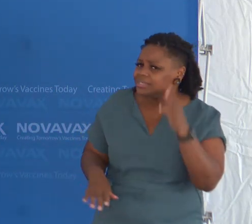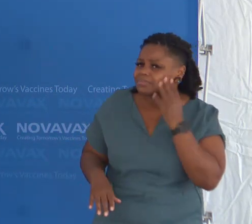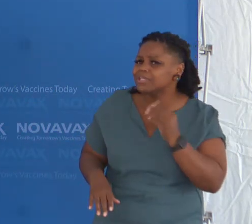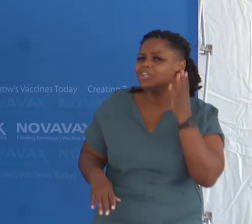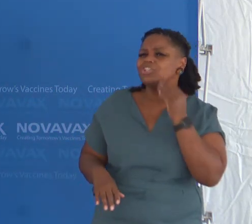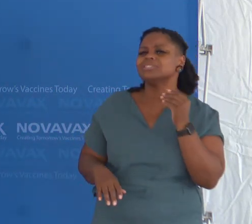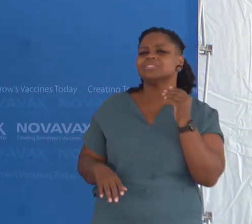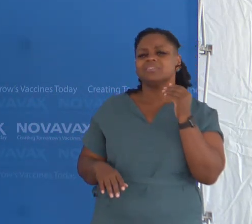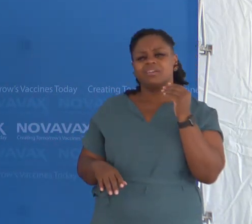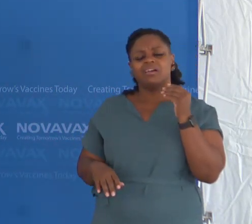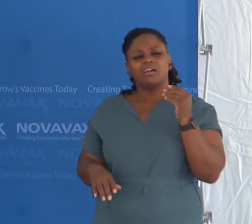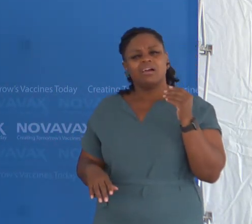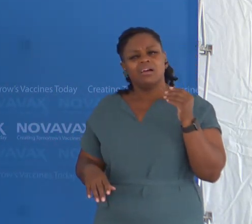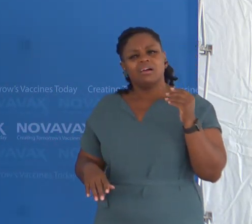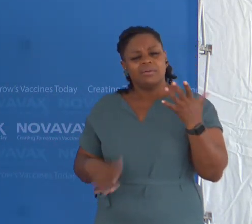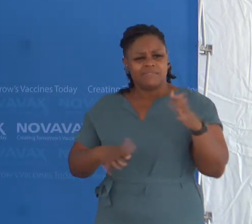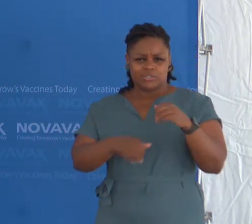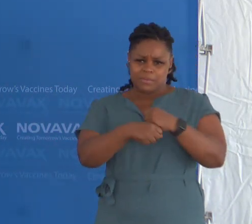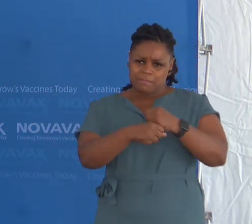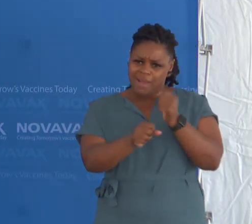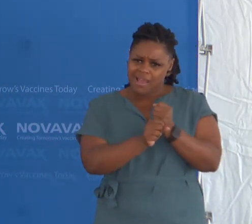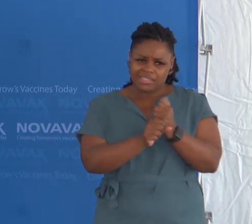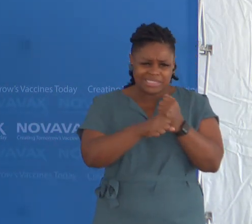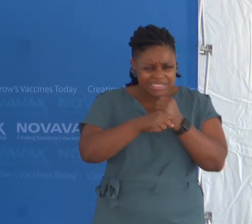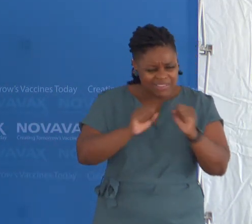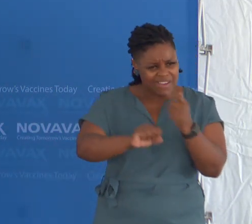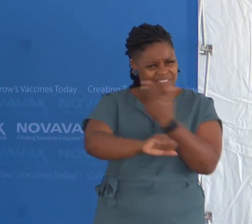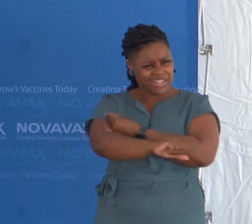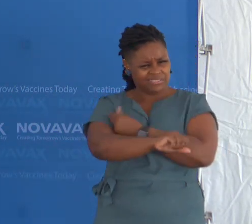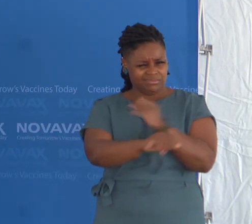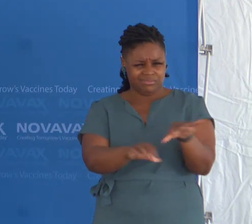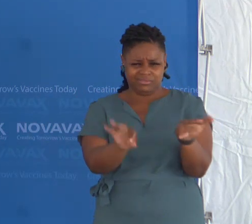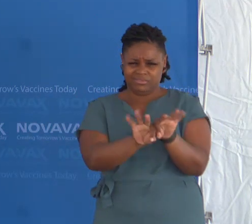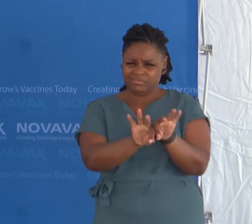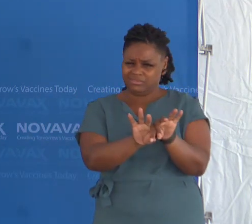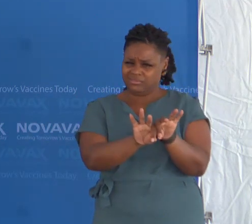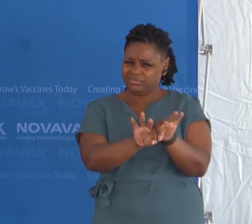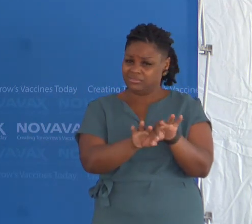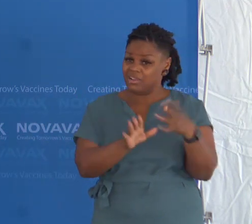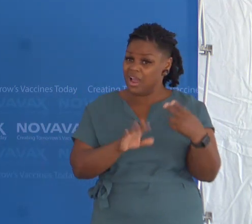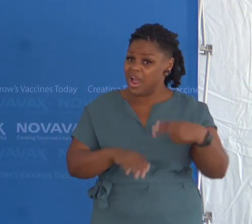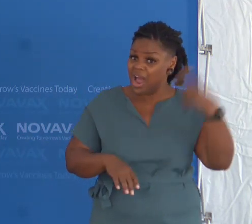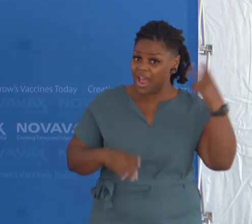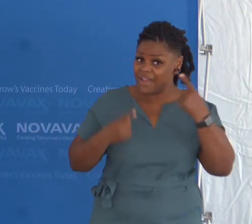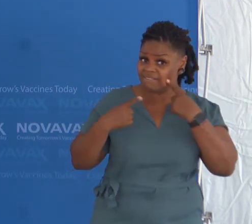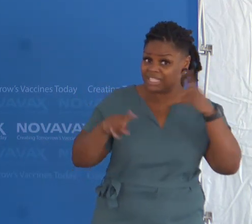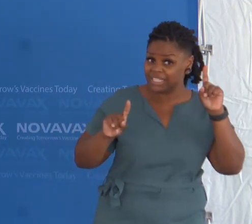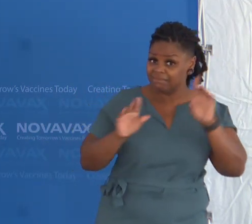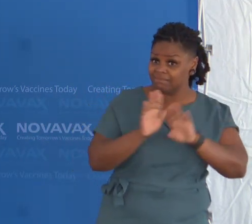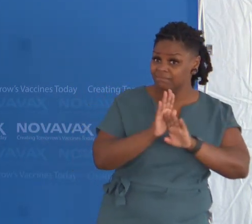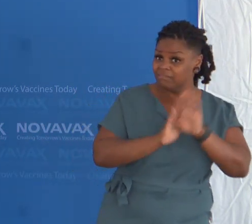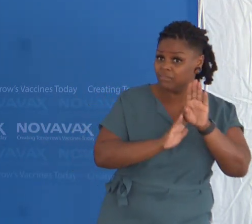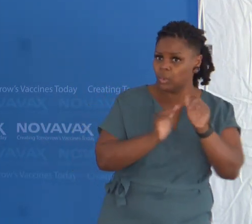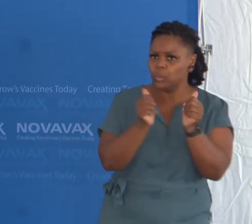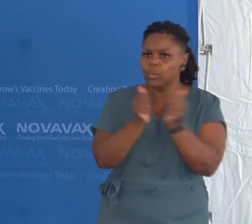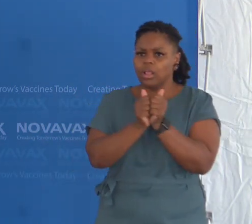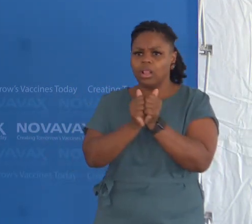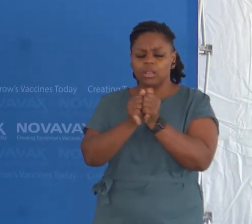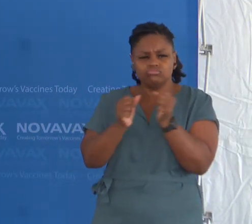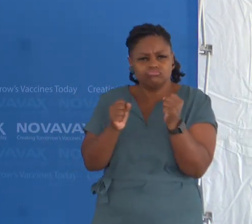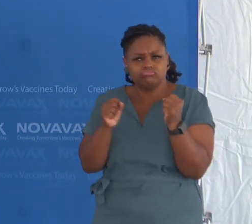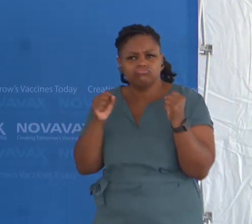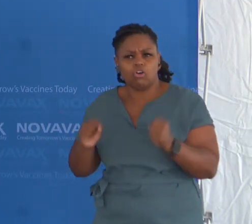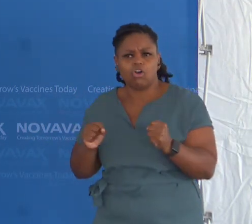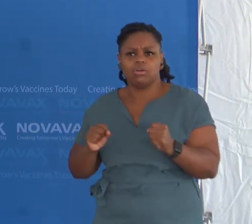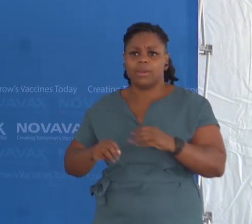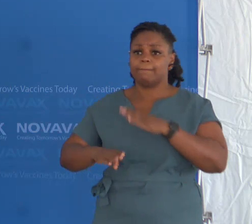are safe. We're experienced at making vaccines that are highly effective in stimulating potent immune responses in both